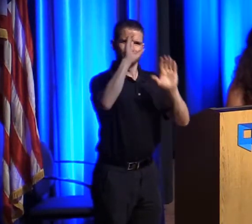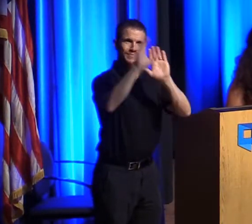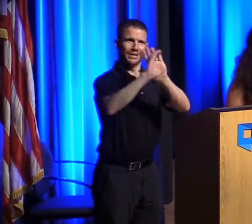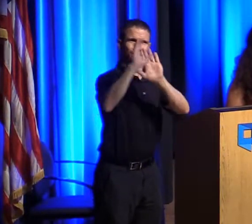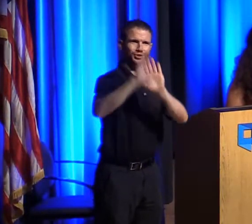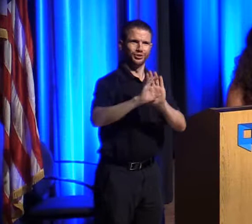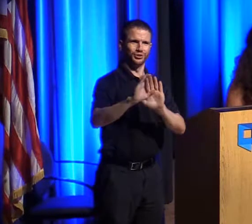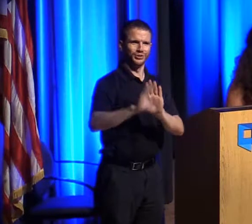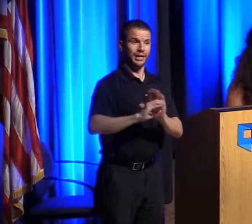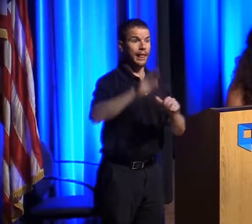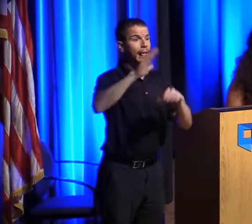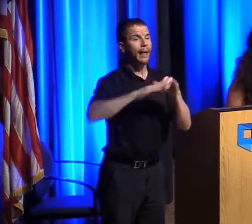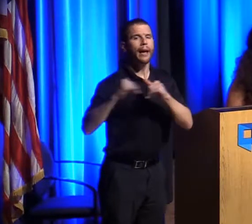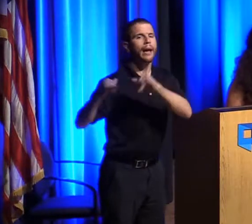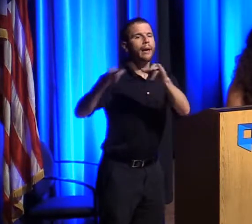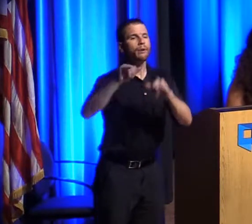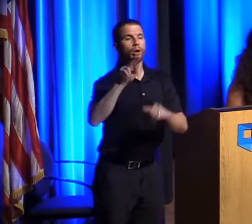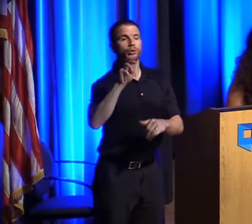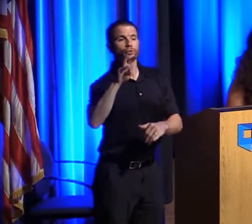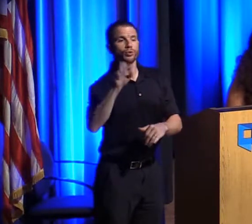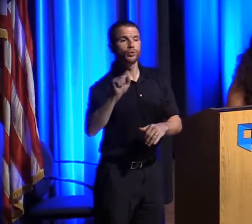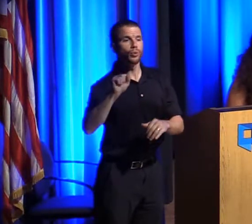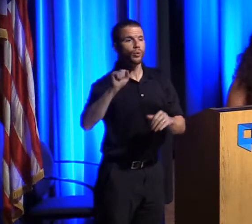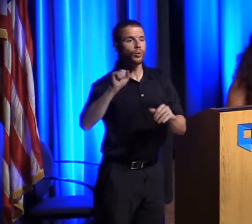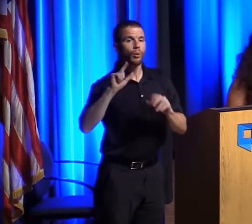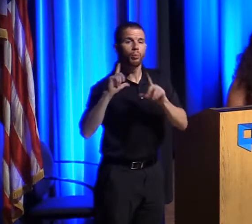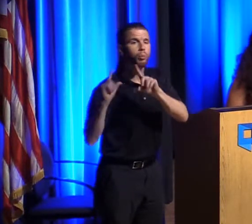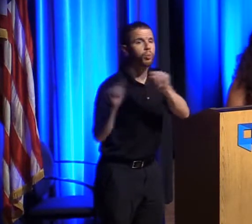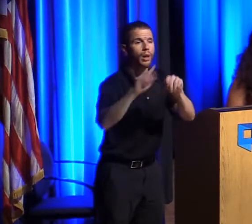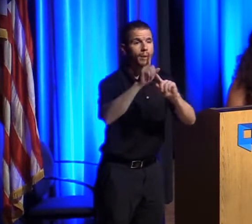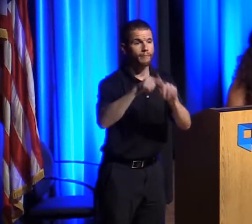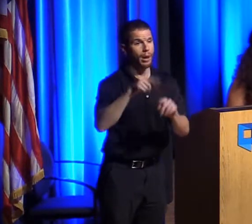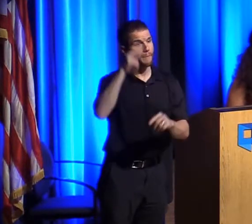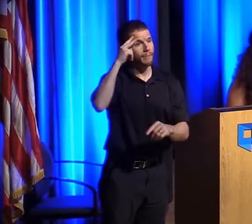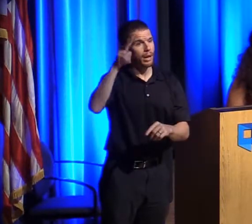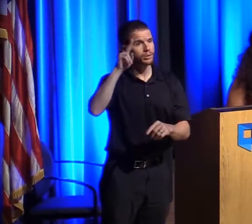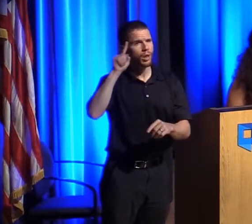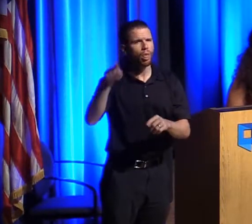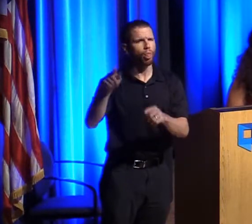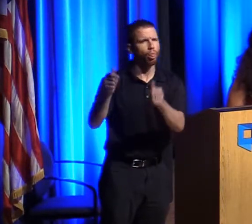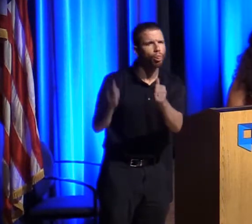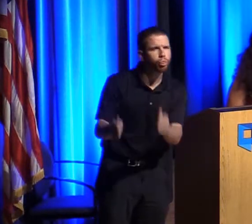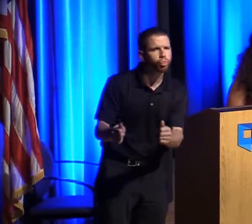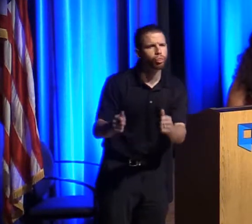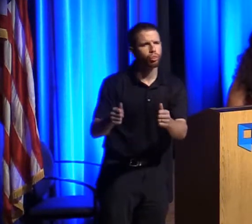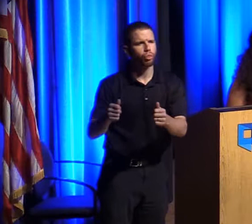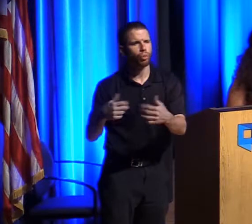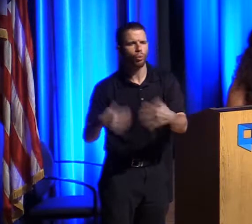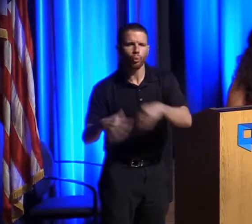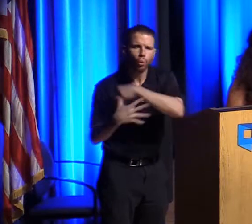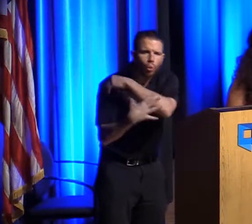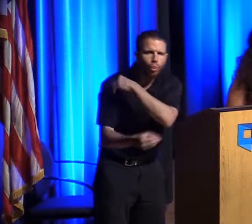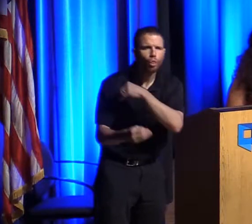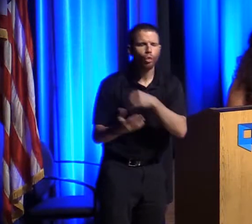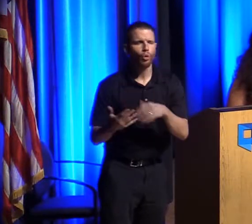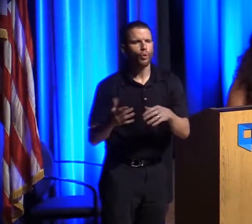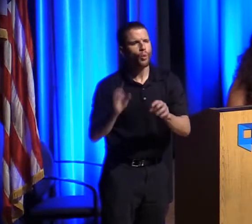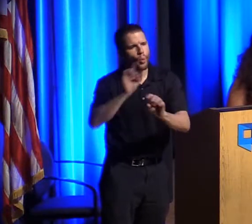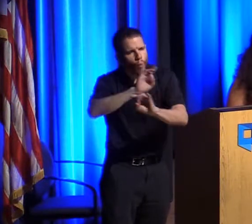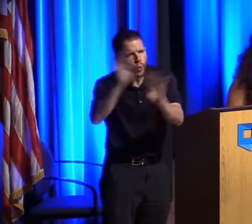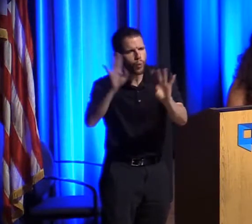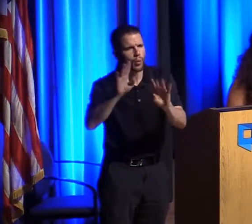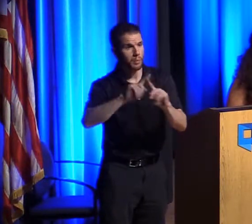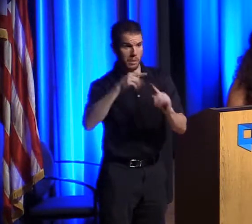seeing people differently, seeing places differently to how they're being described is really,